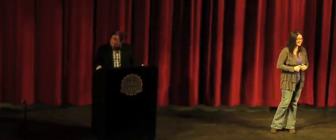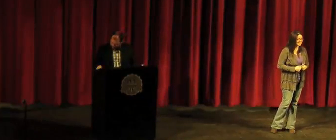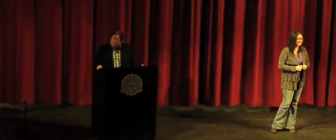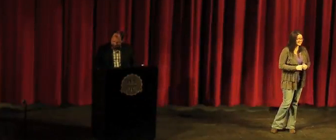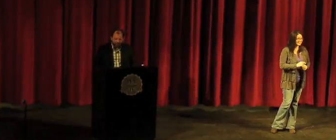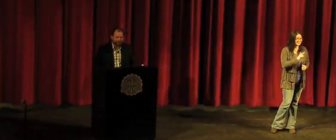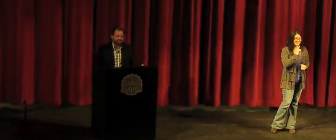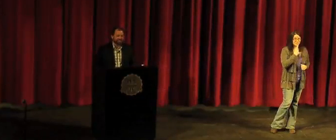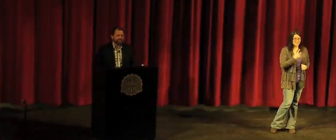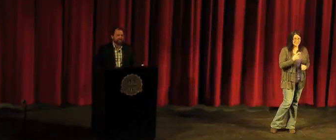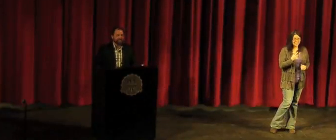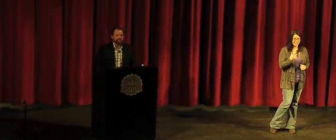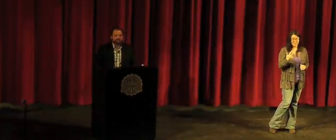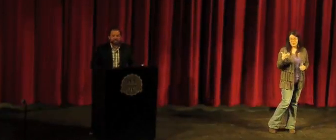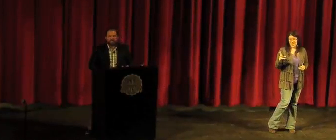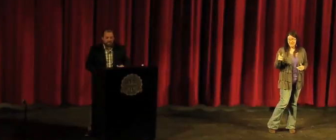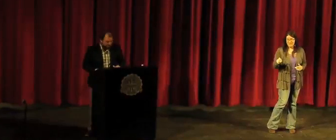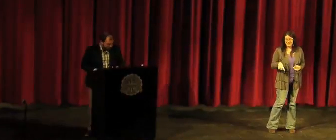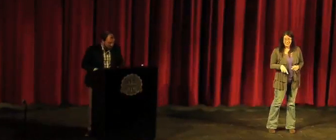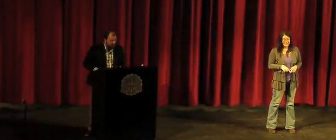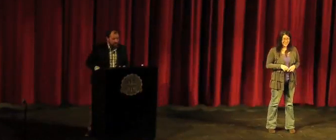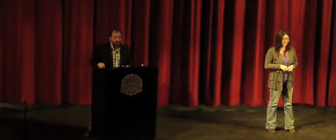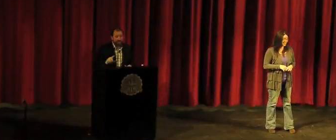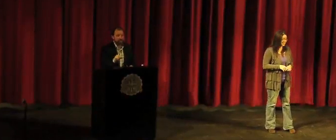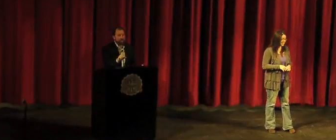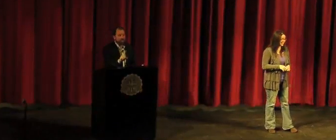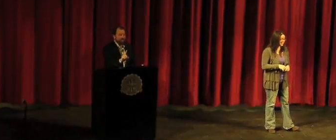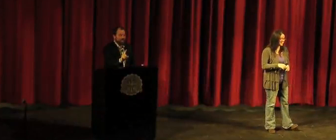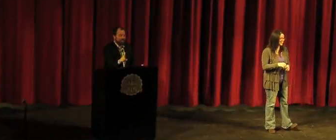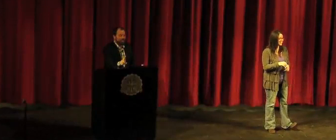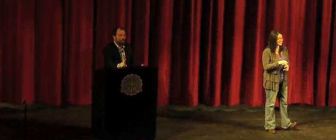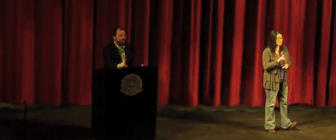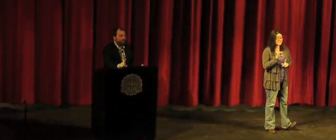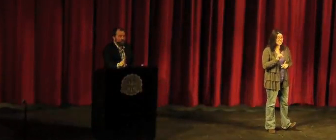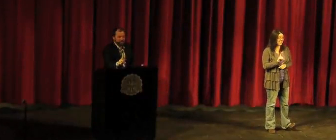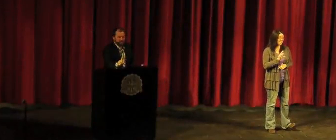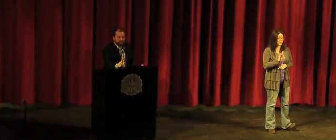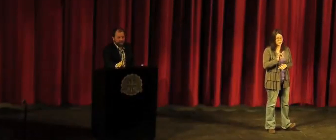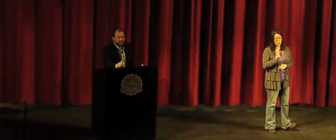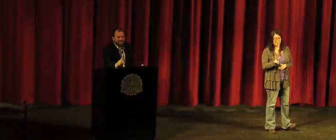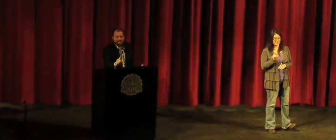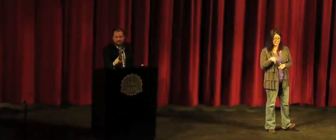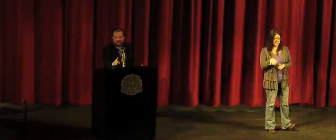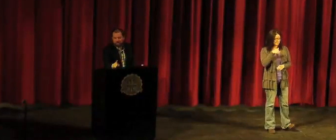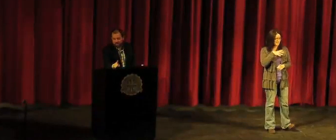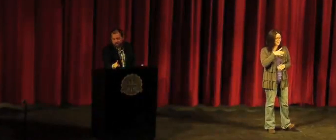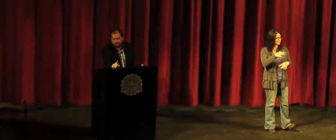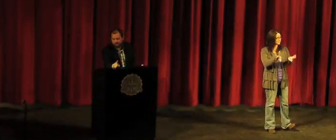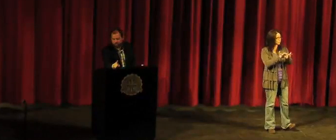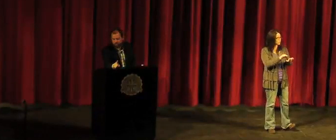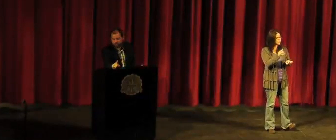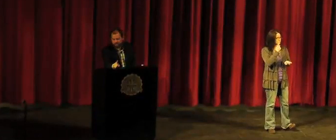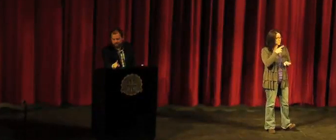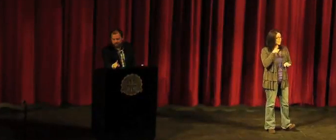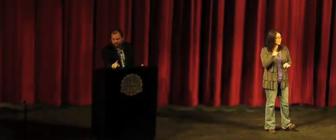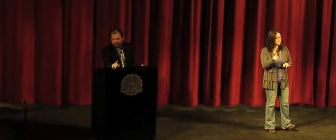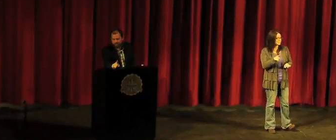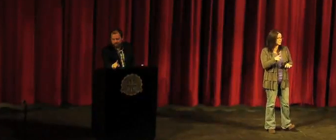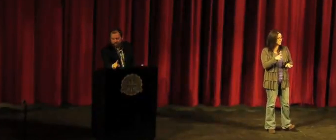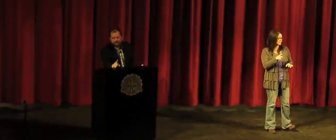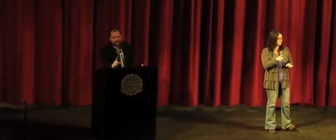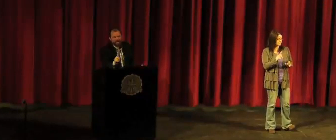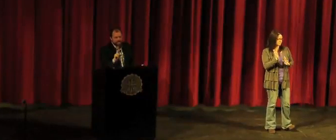Seriously, are we done? No, I'm just kidding. So David Foster Wallace, now it's important, I think, to realize that he himself was an accomplished junior tennis